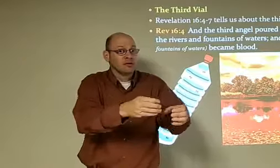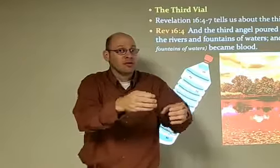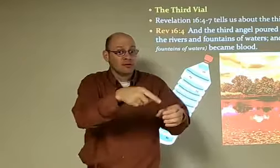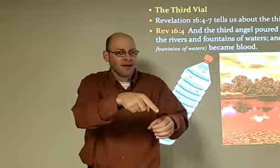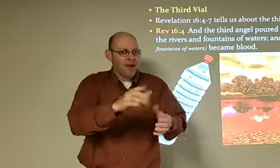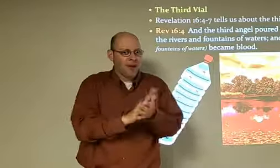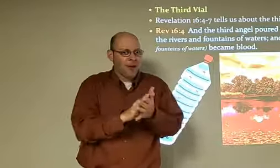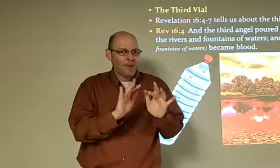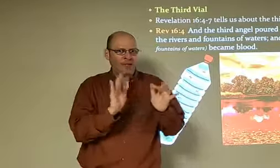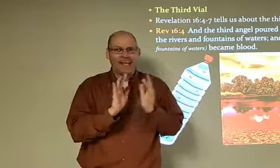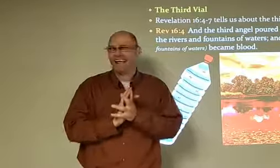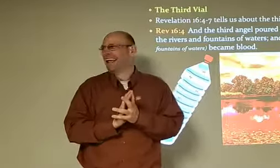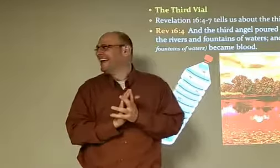they'll become blood.